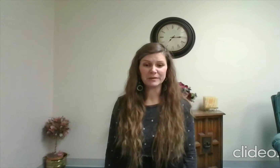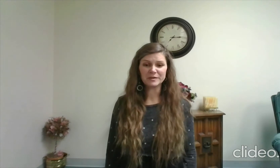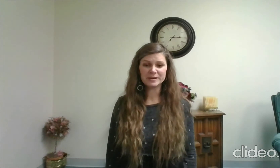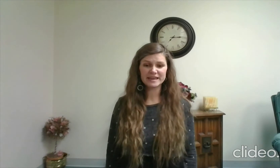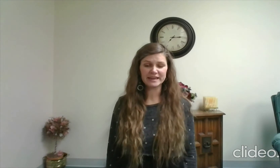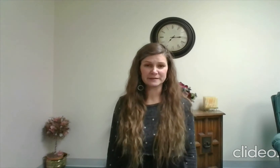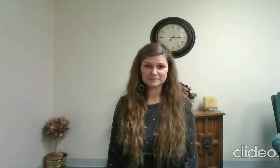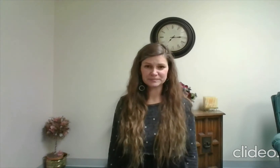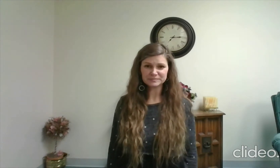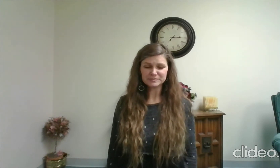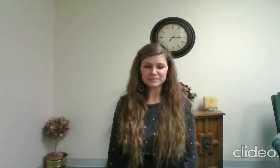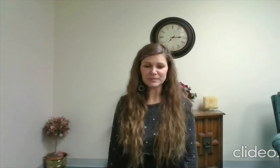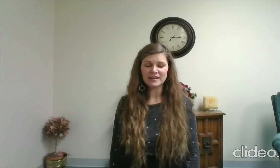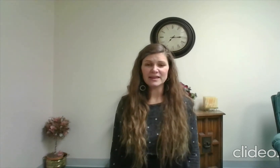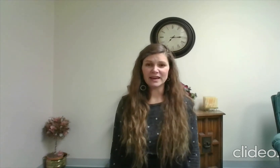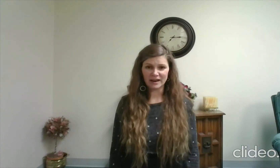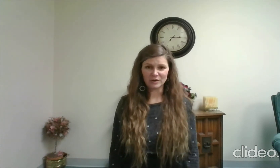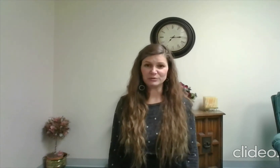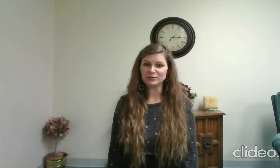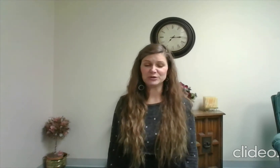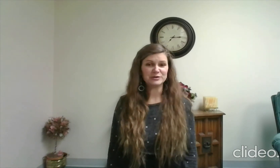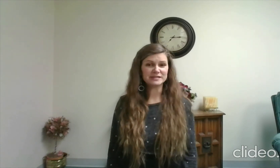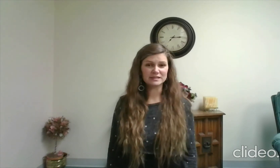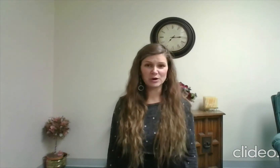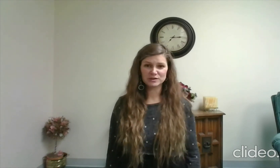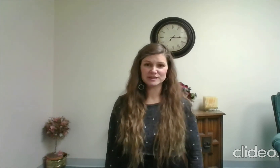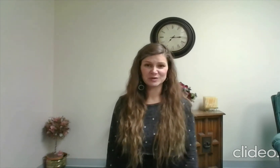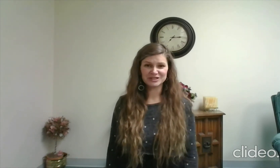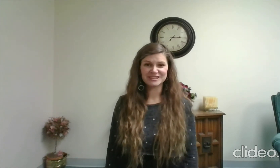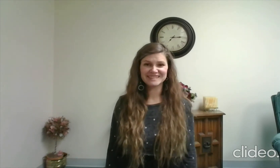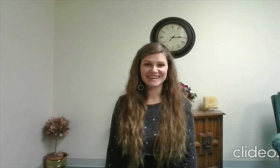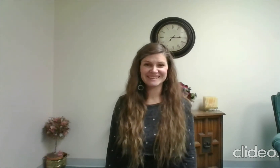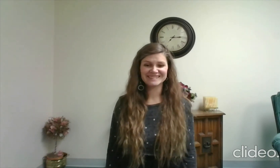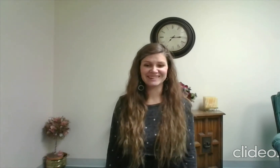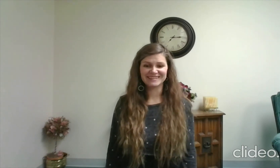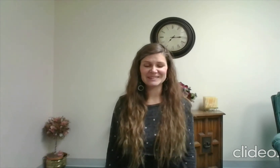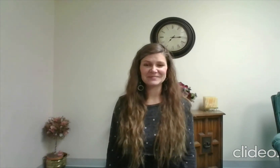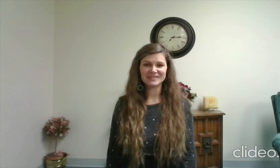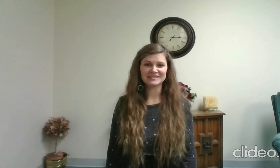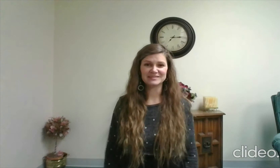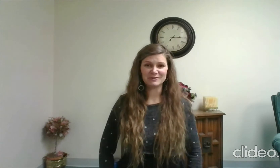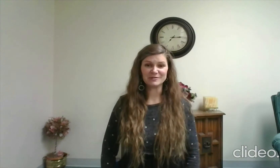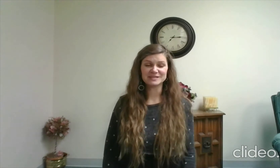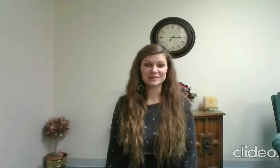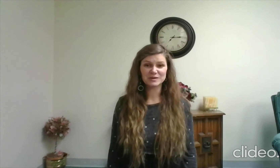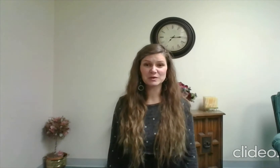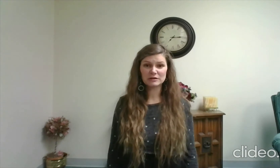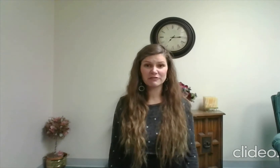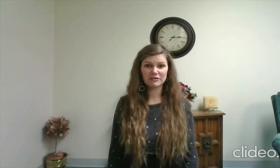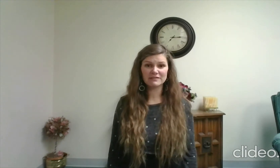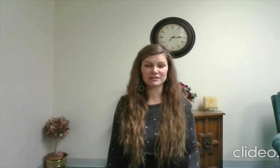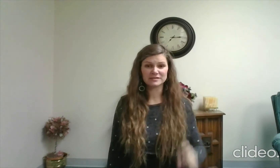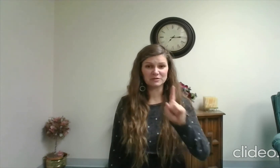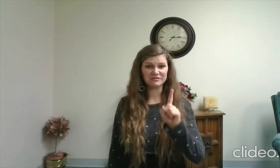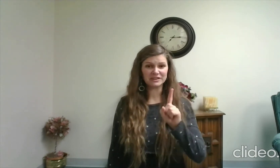the beginning. And we'll do it slow since we're just getting started. So remember, it starts with the word forever, so fingers